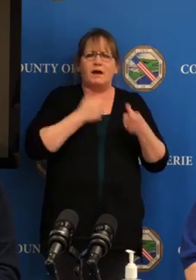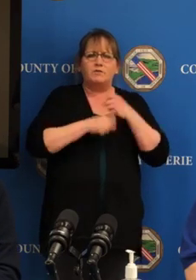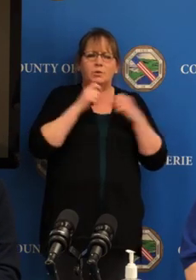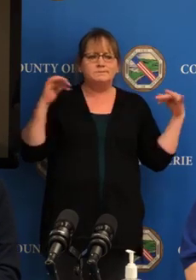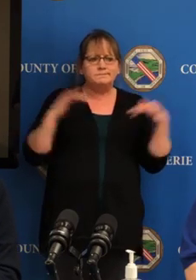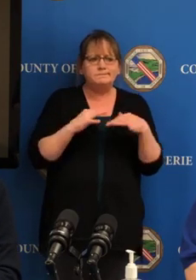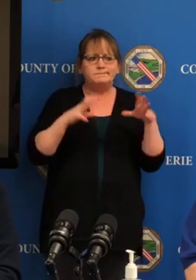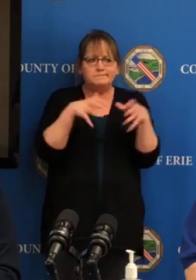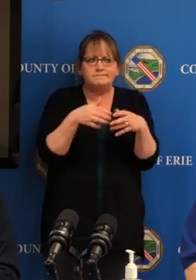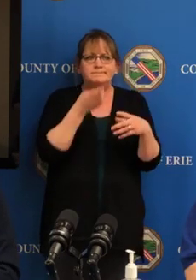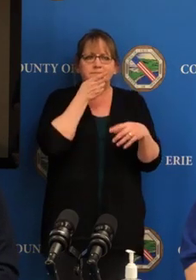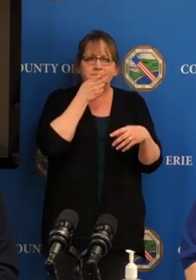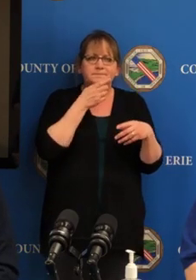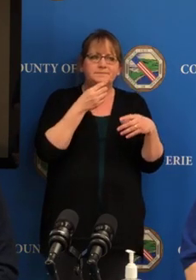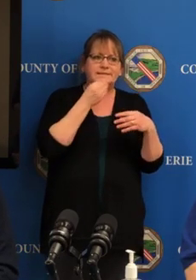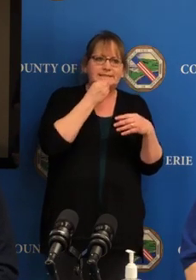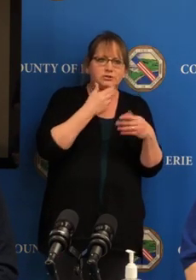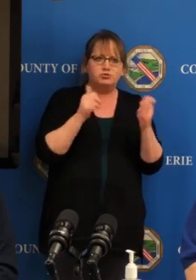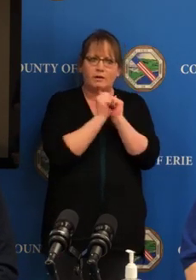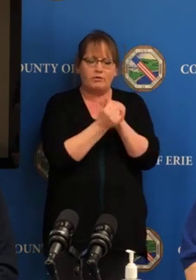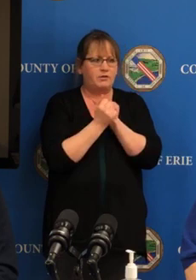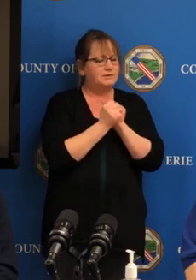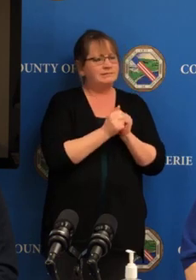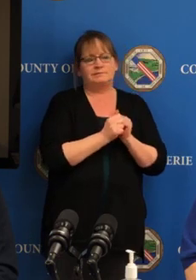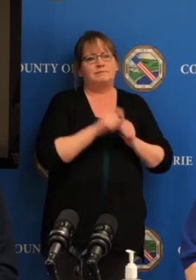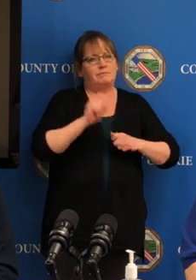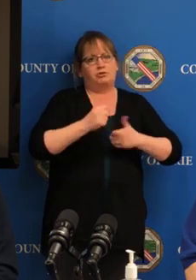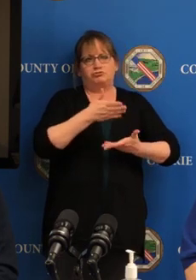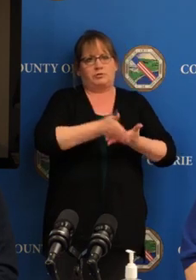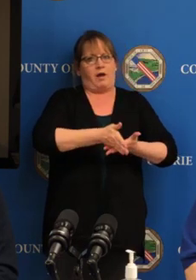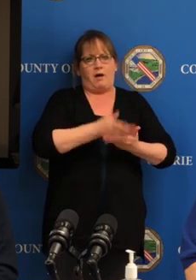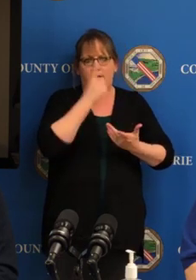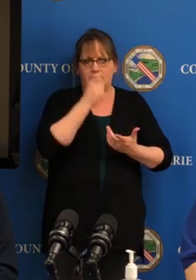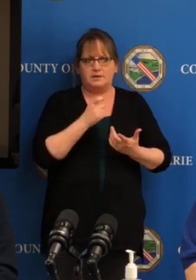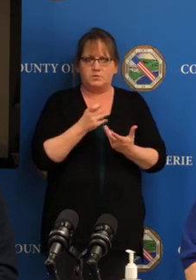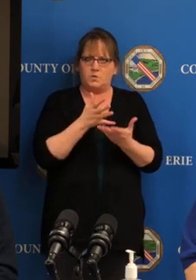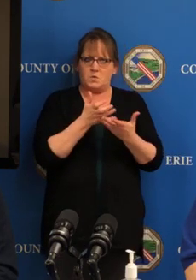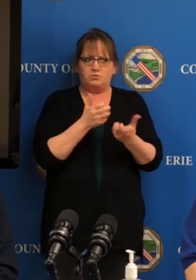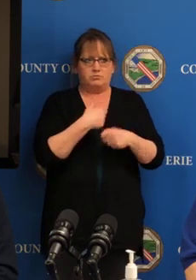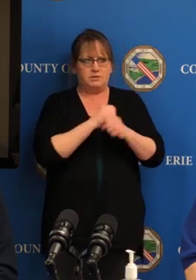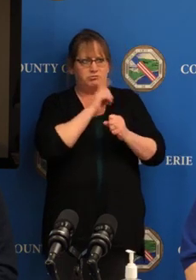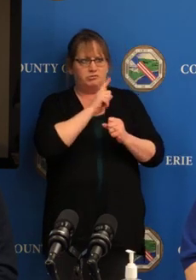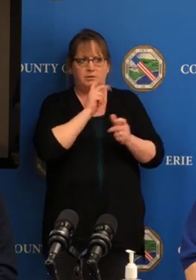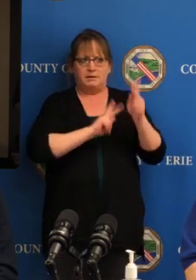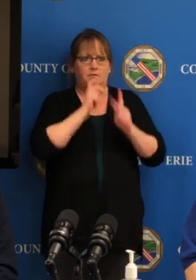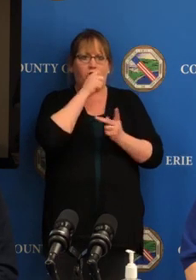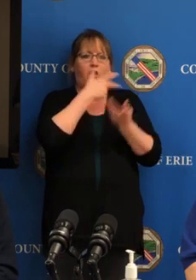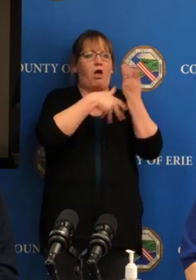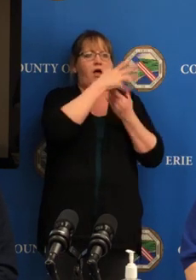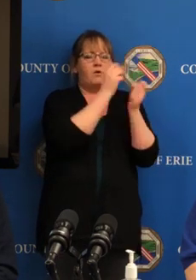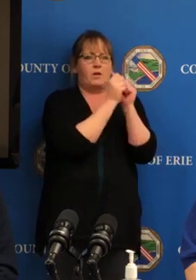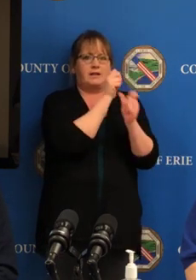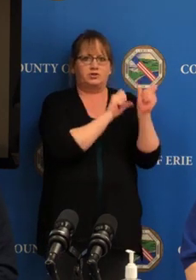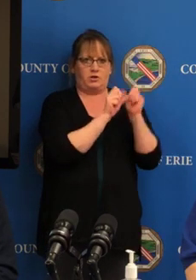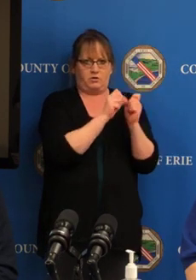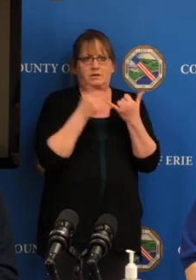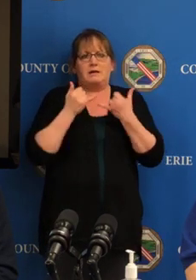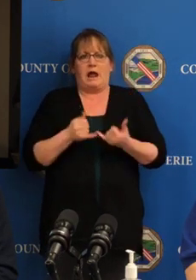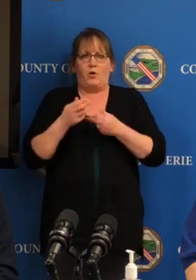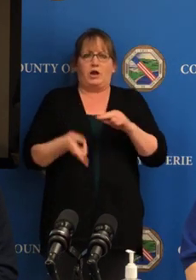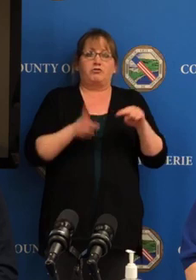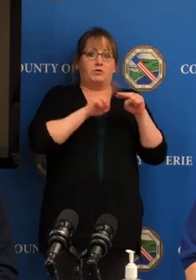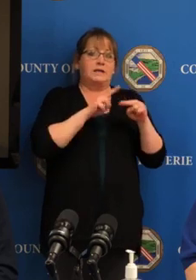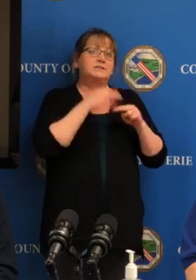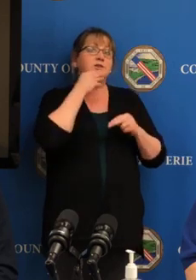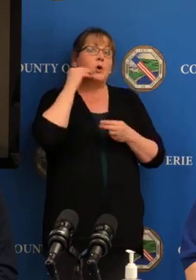shut down about a week and a half ago because we wanted to keep our social distancing. So since then, we've increased the home-delivered